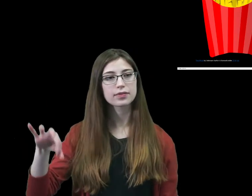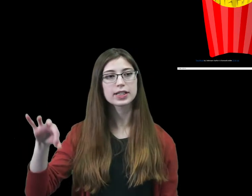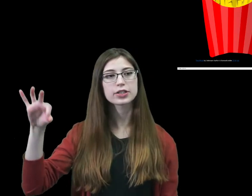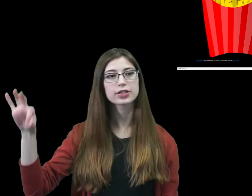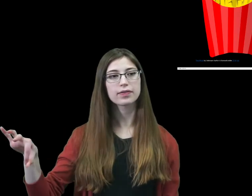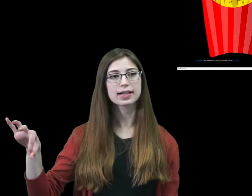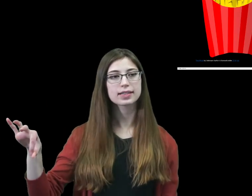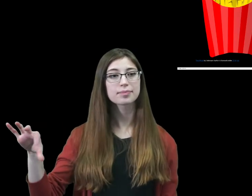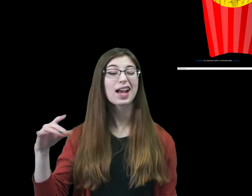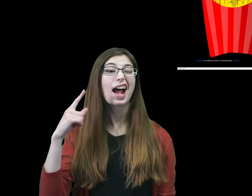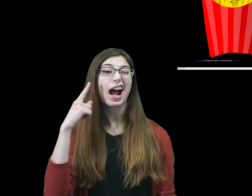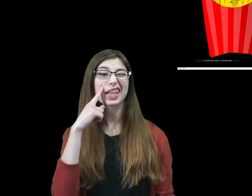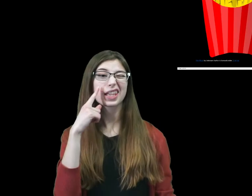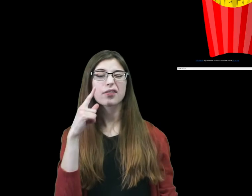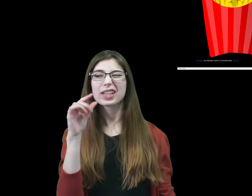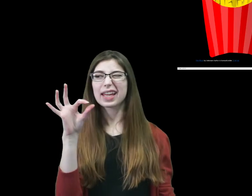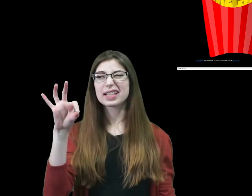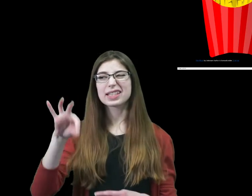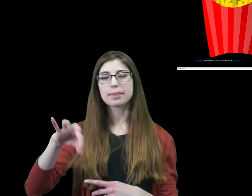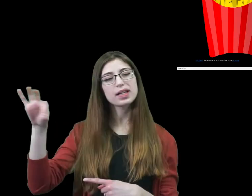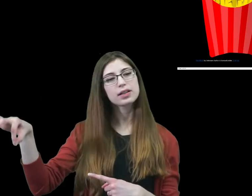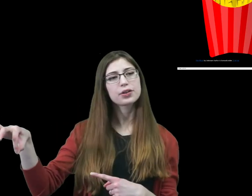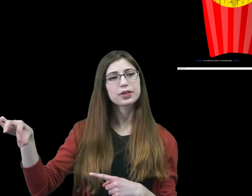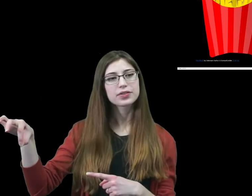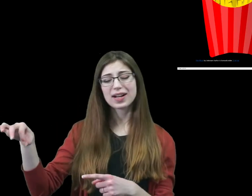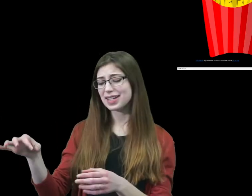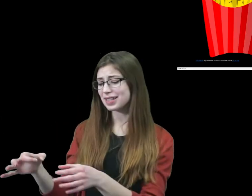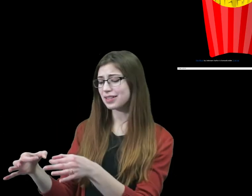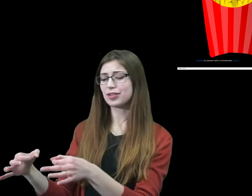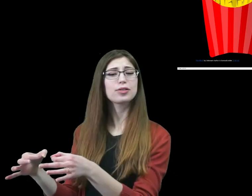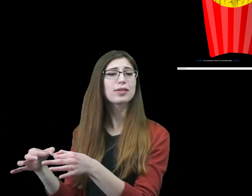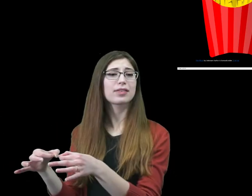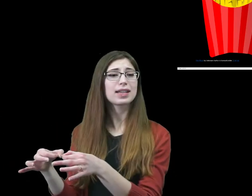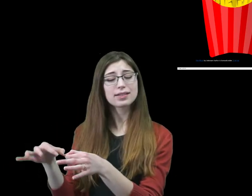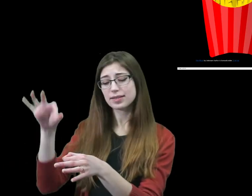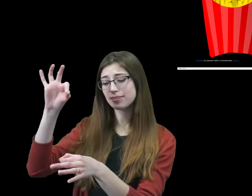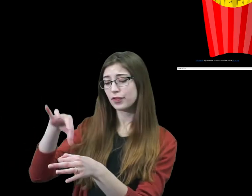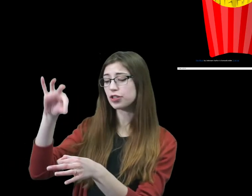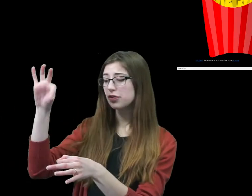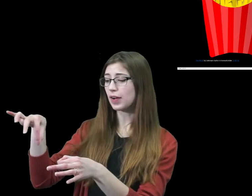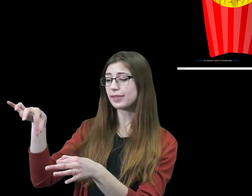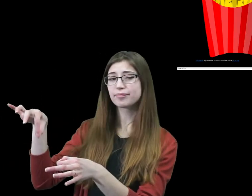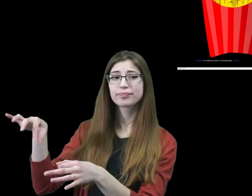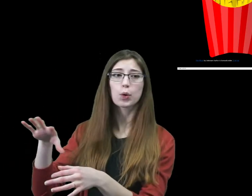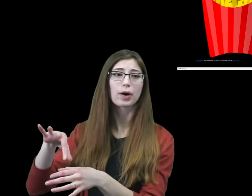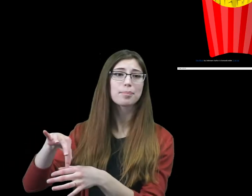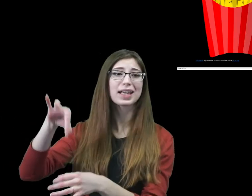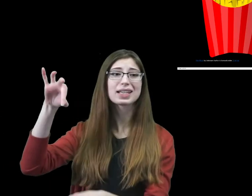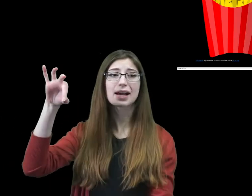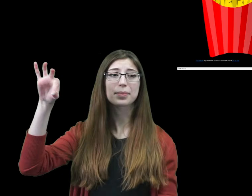French fries. I think of it like dipping your French fry in 2 different things. French fry. Or picking it up and